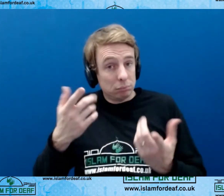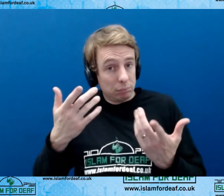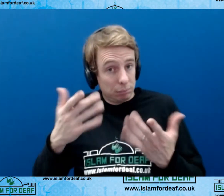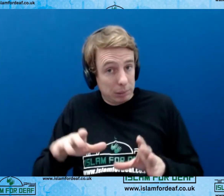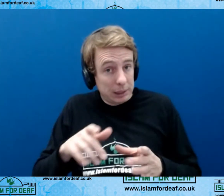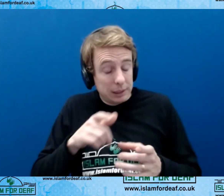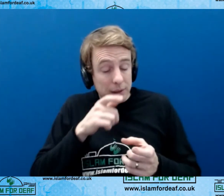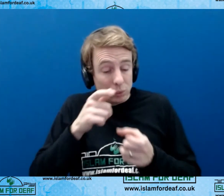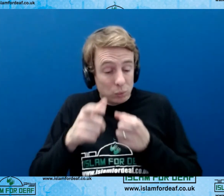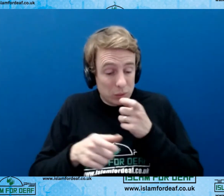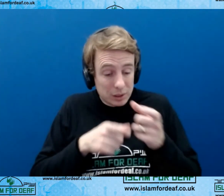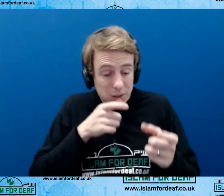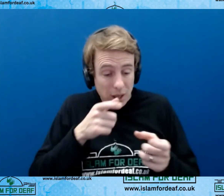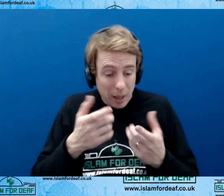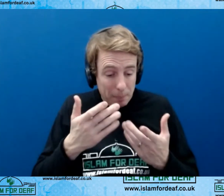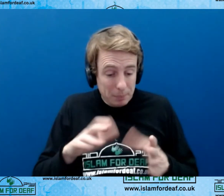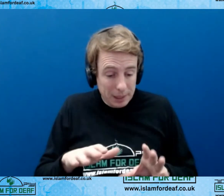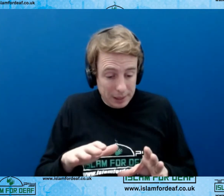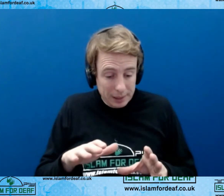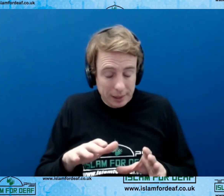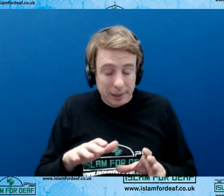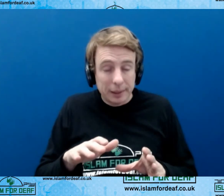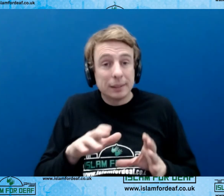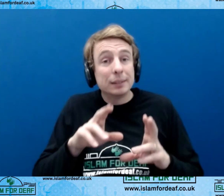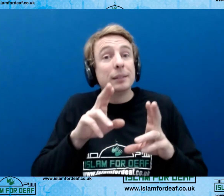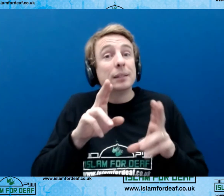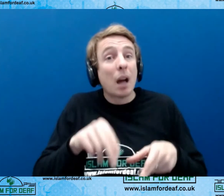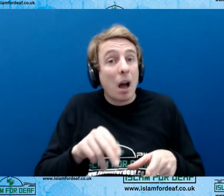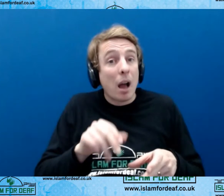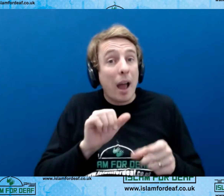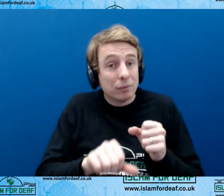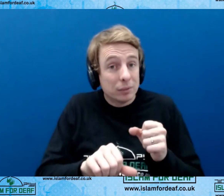upon sincerity to Allah the Most High.